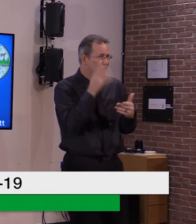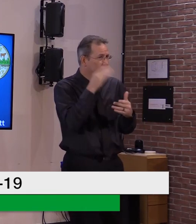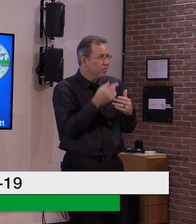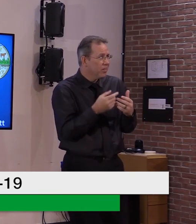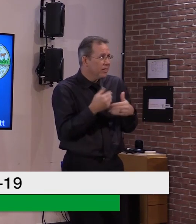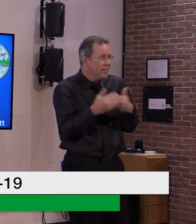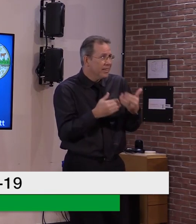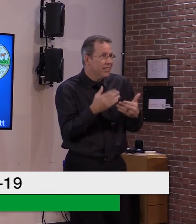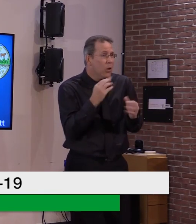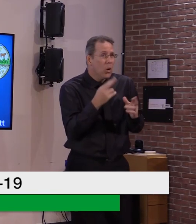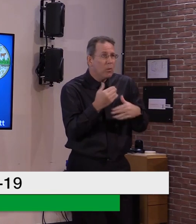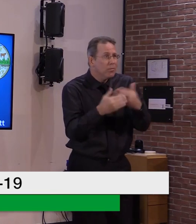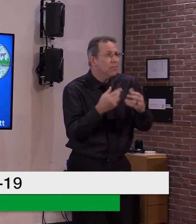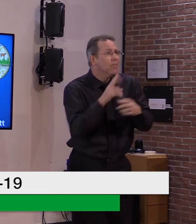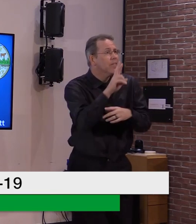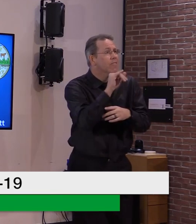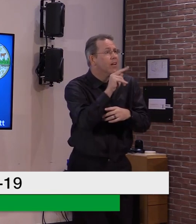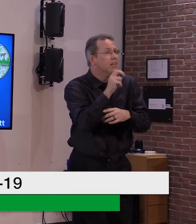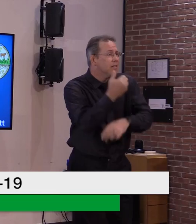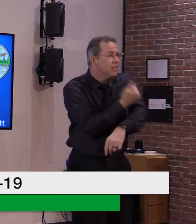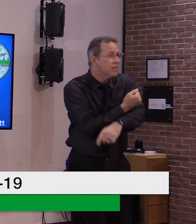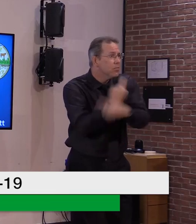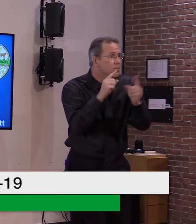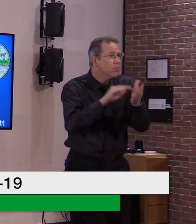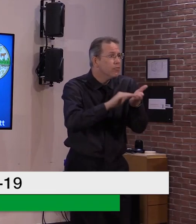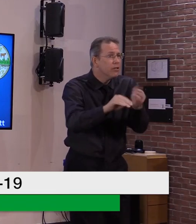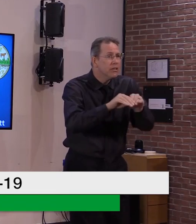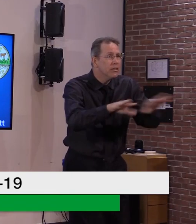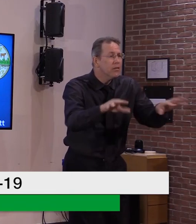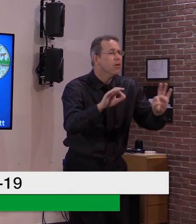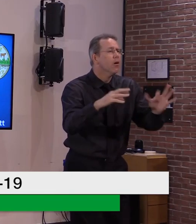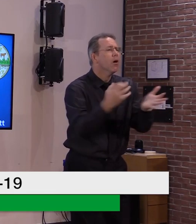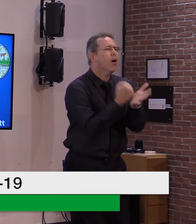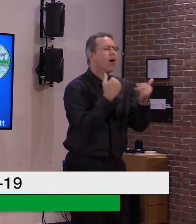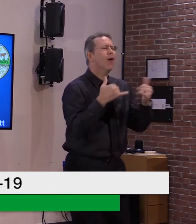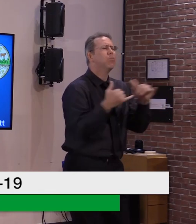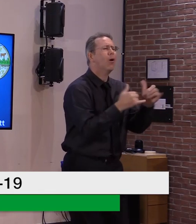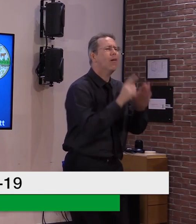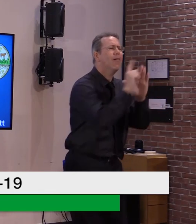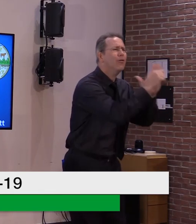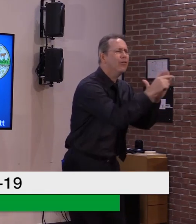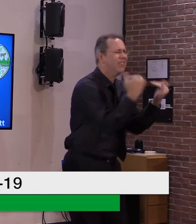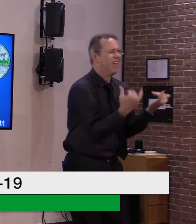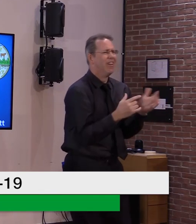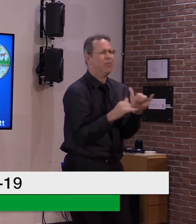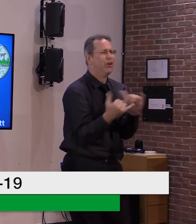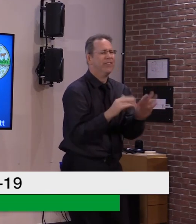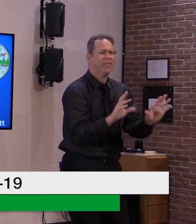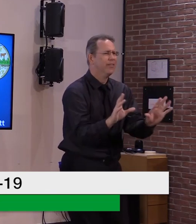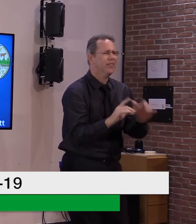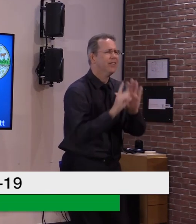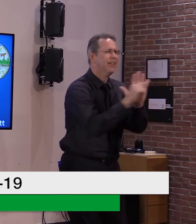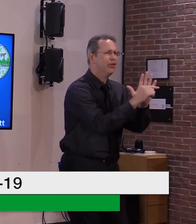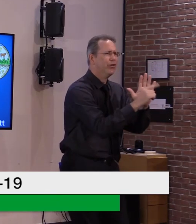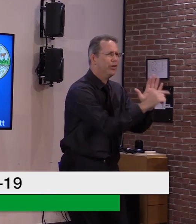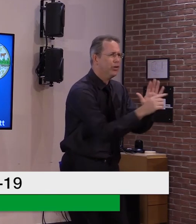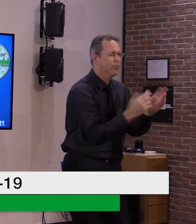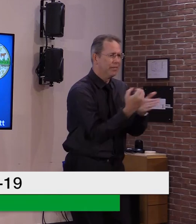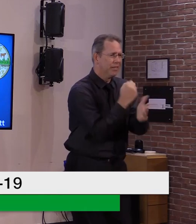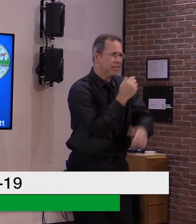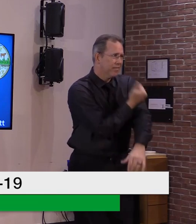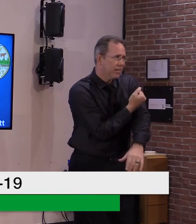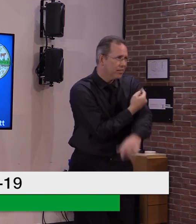vaccines and now there's a third that that is encouraging so i believe after the first the year then we'll